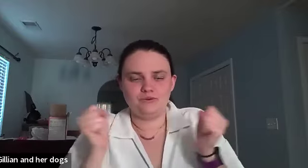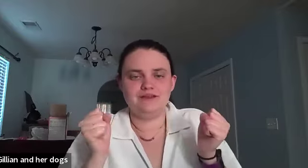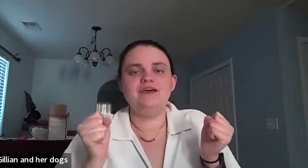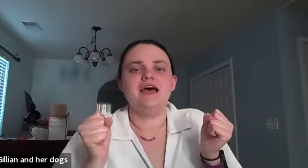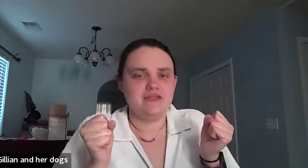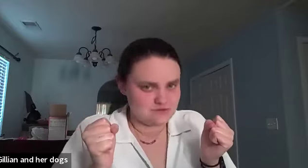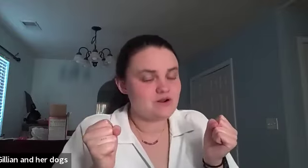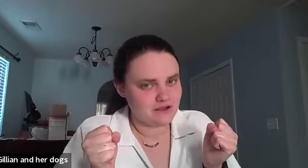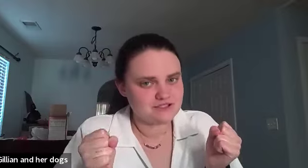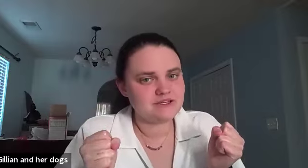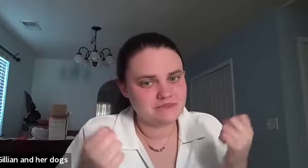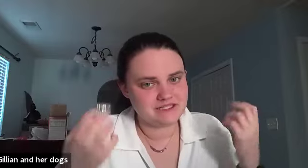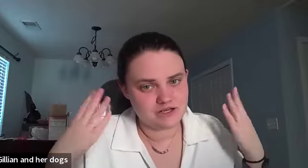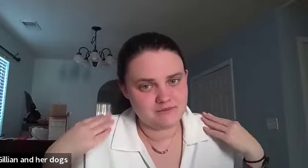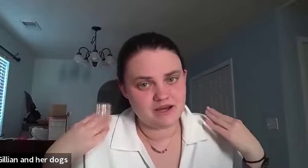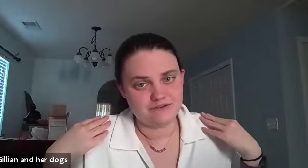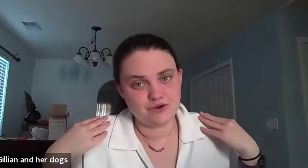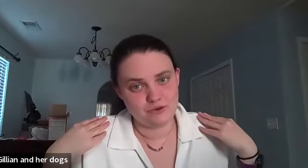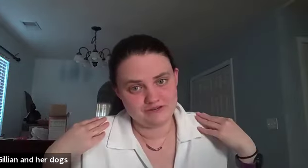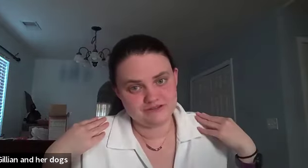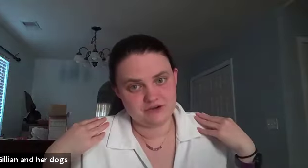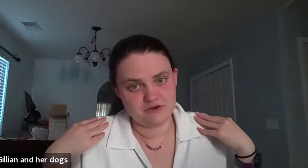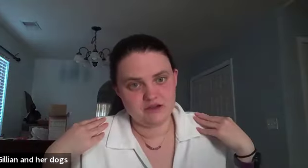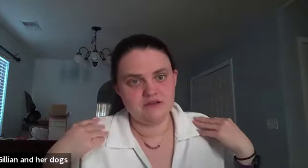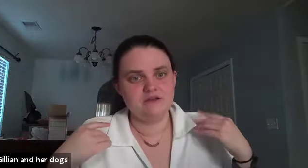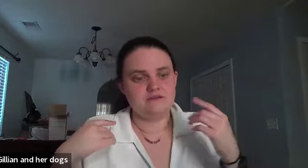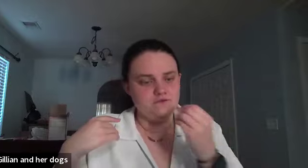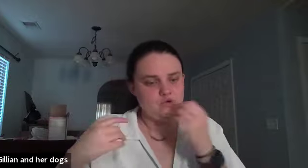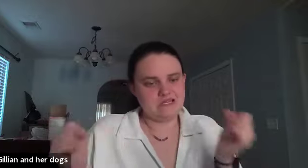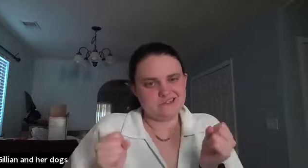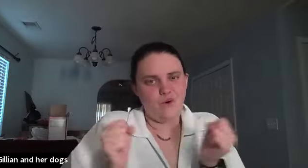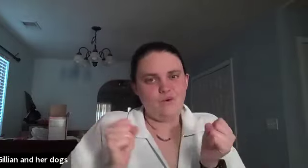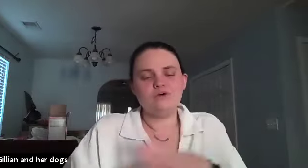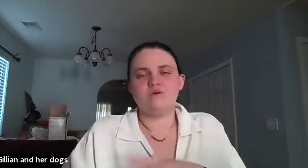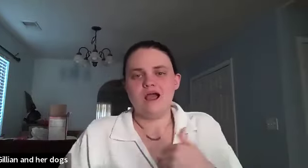cold. And this one also can mean talking about if you're cold outside or not. The food, it's cold,